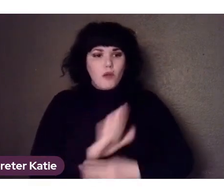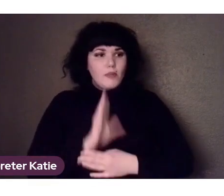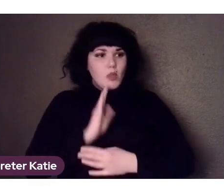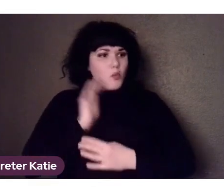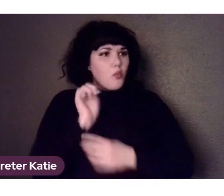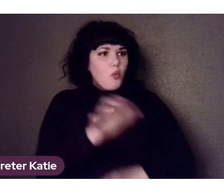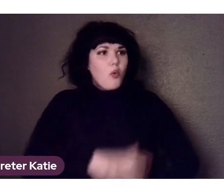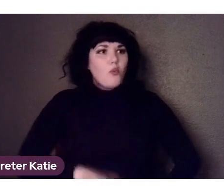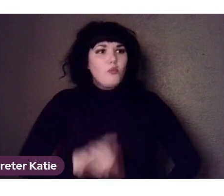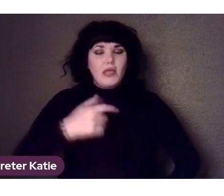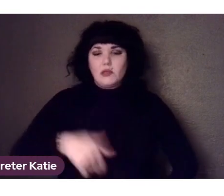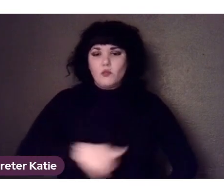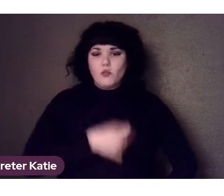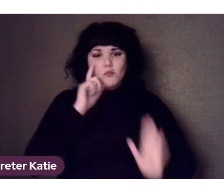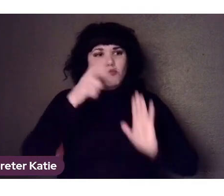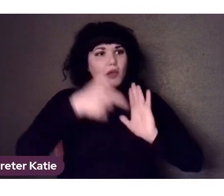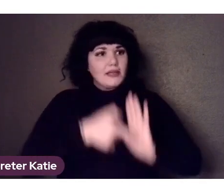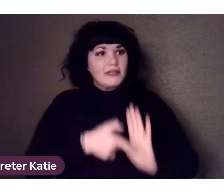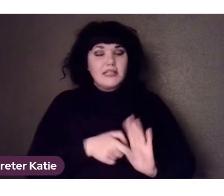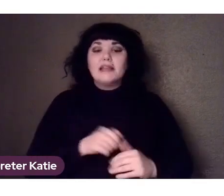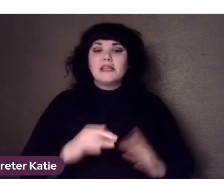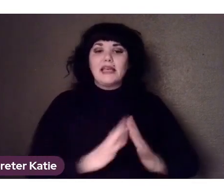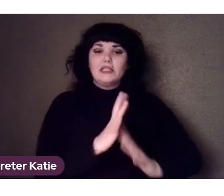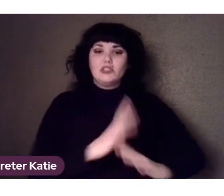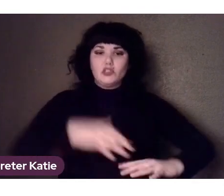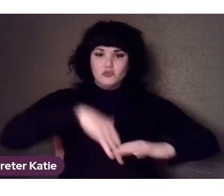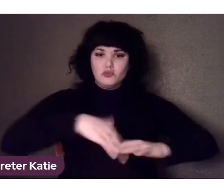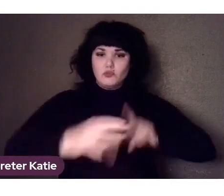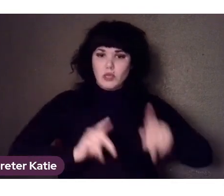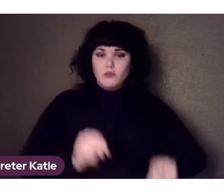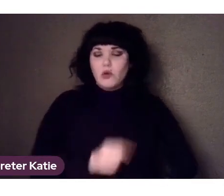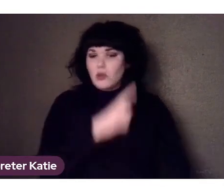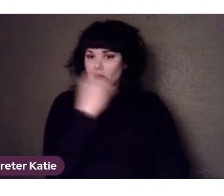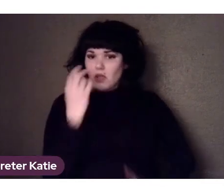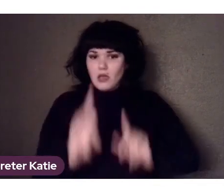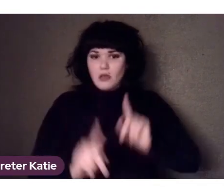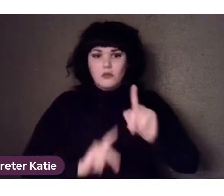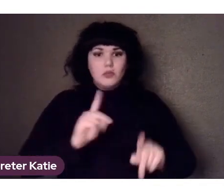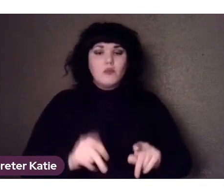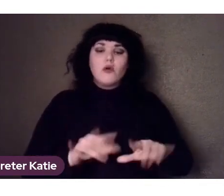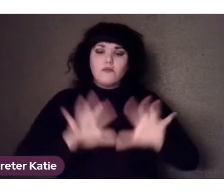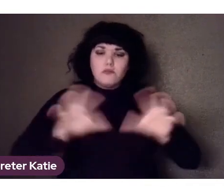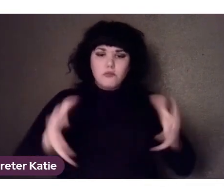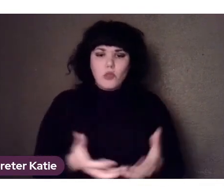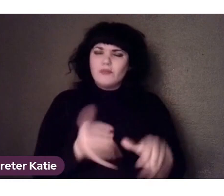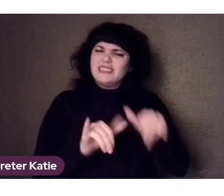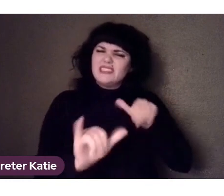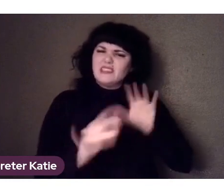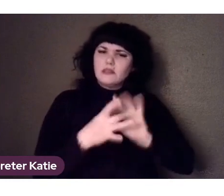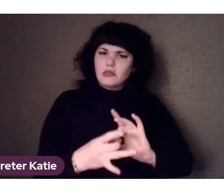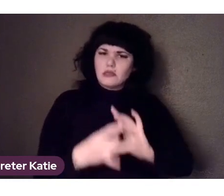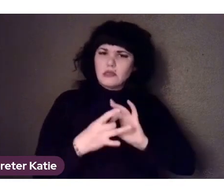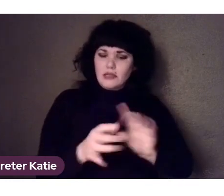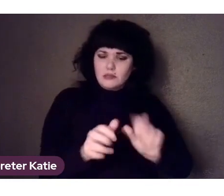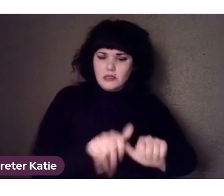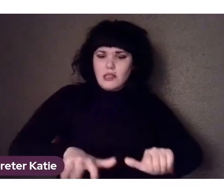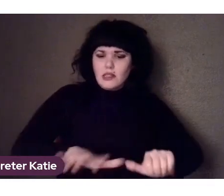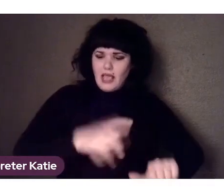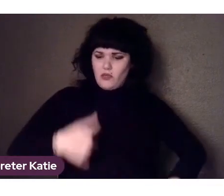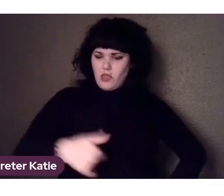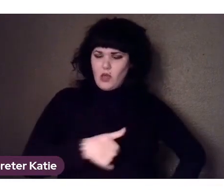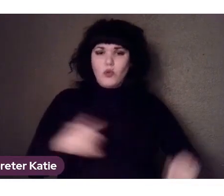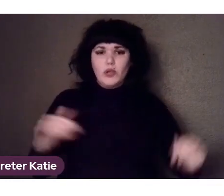people, Black people, and other members of the global majority still connected to the land where we gather. This acknowledgement